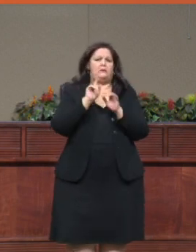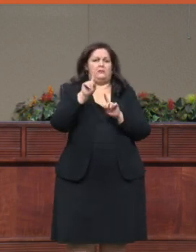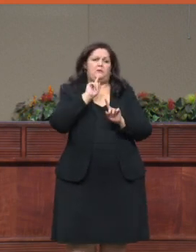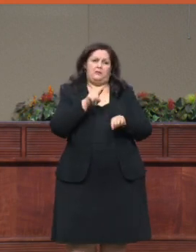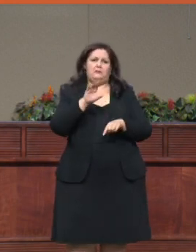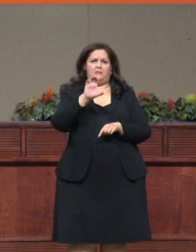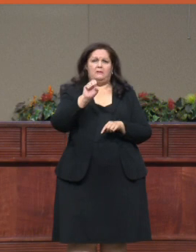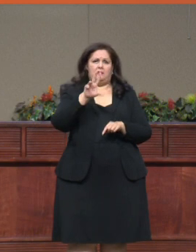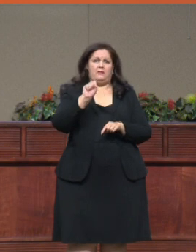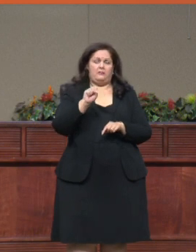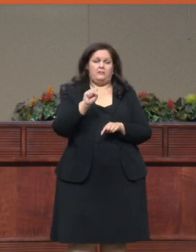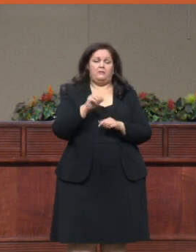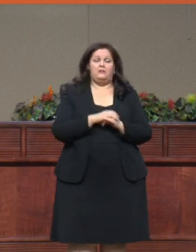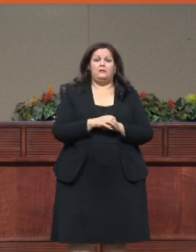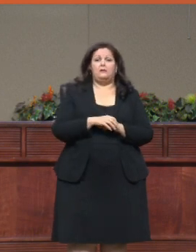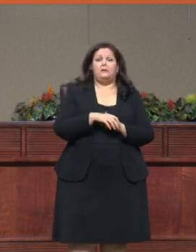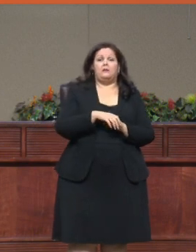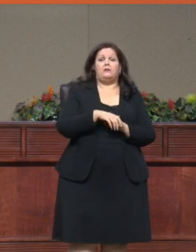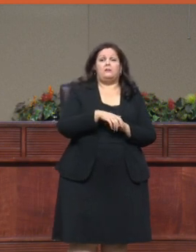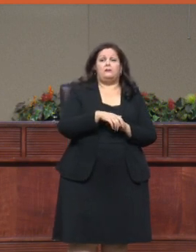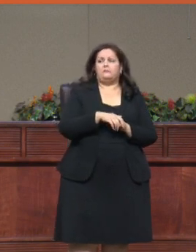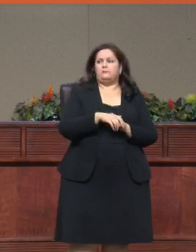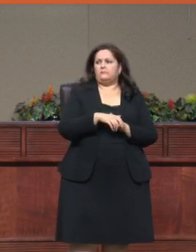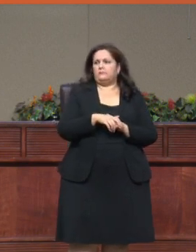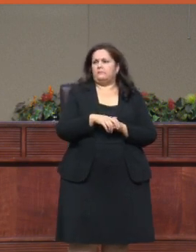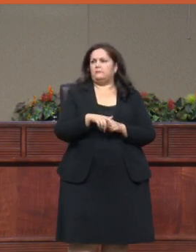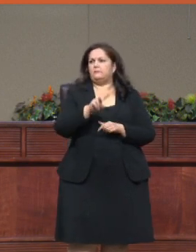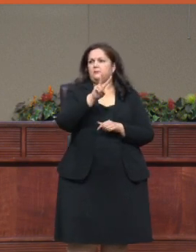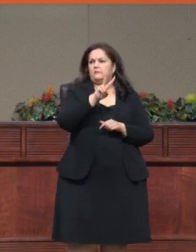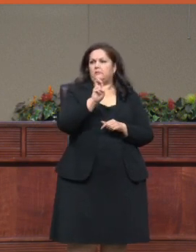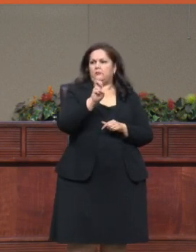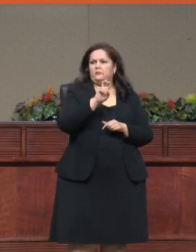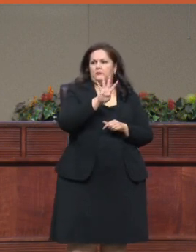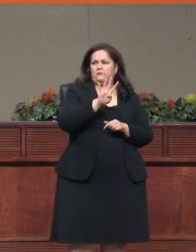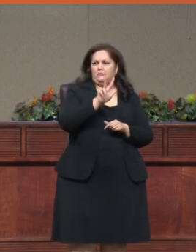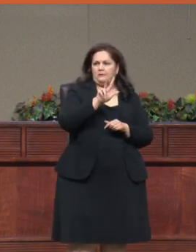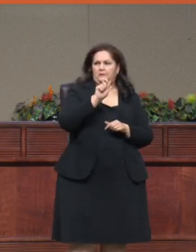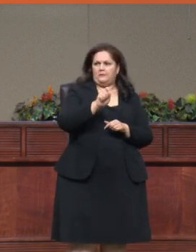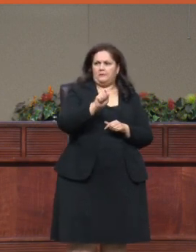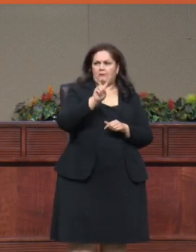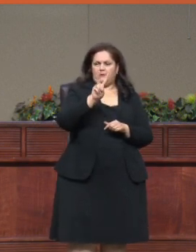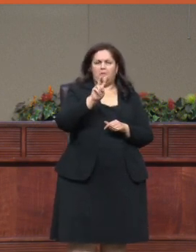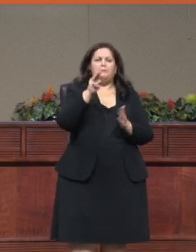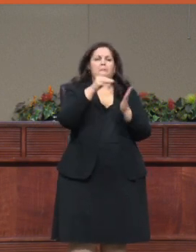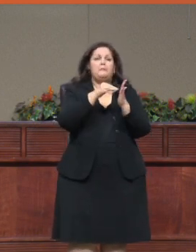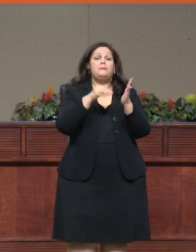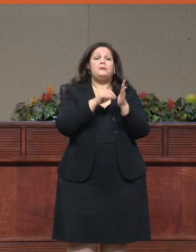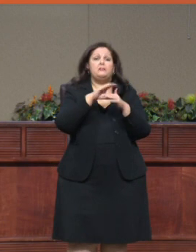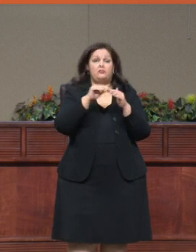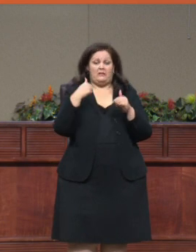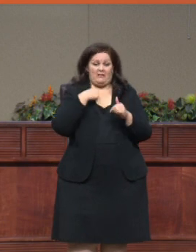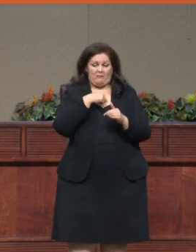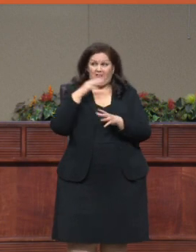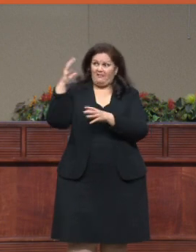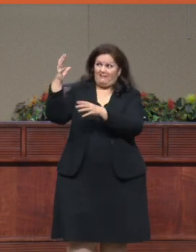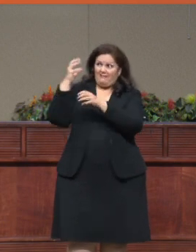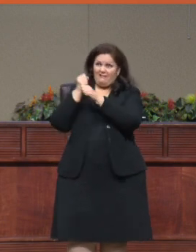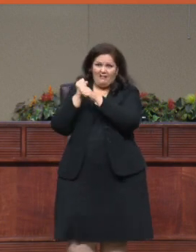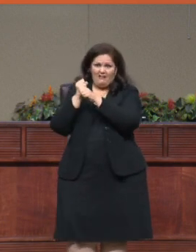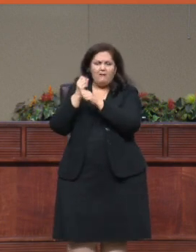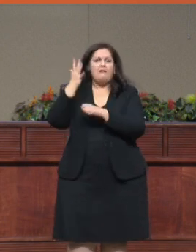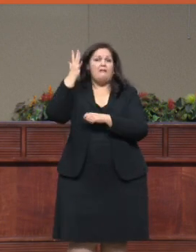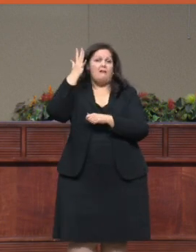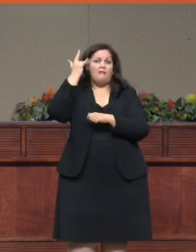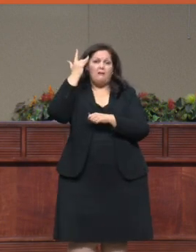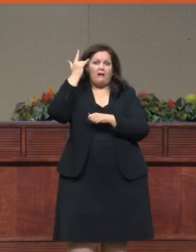fact, the $243.2 million in CARES Act money that our county received was a direct result